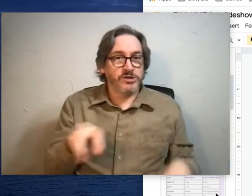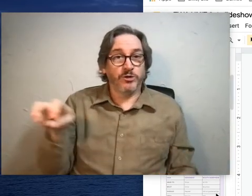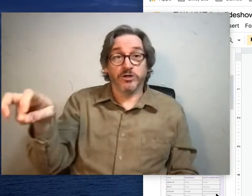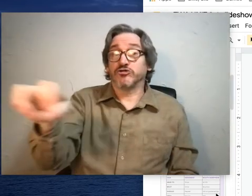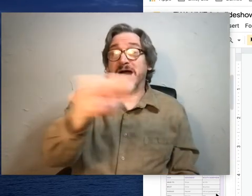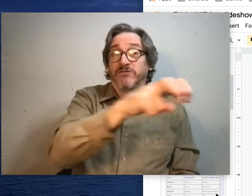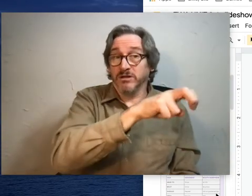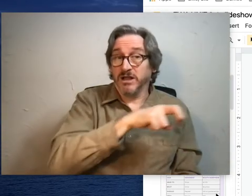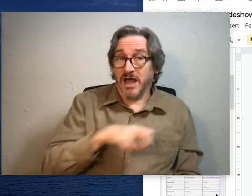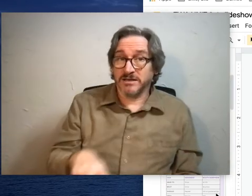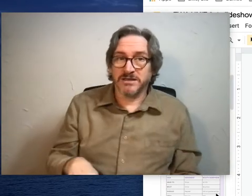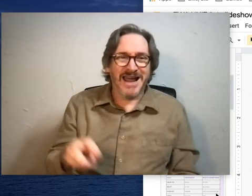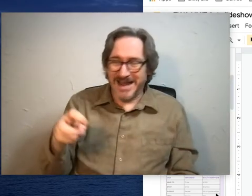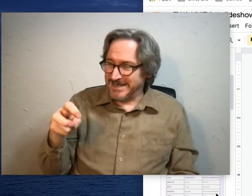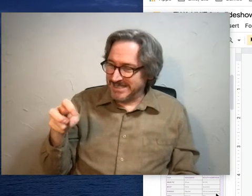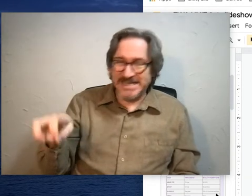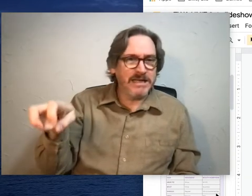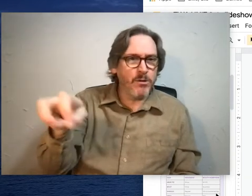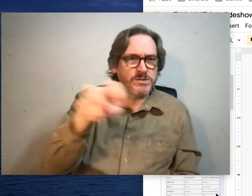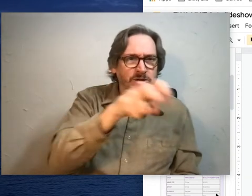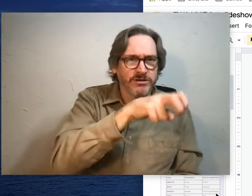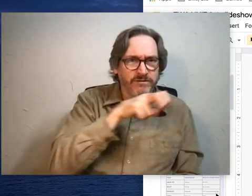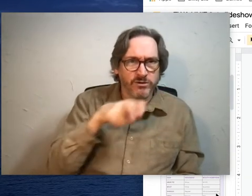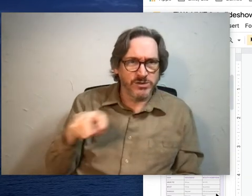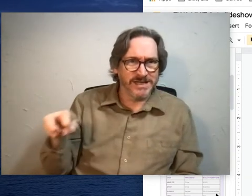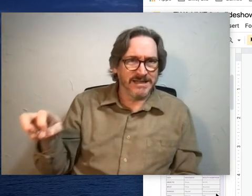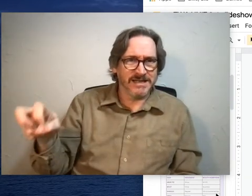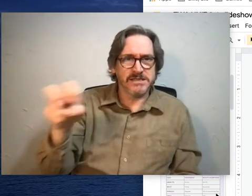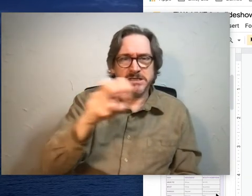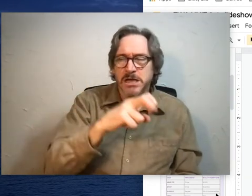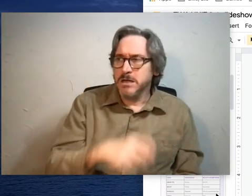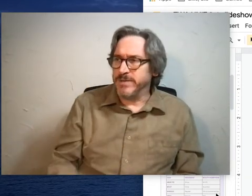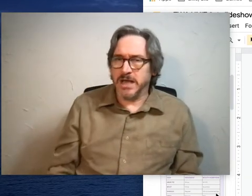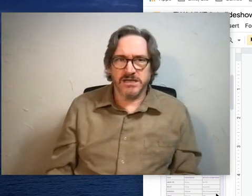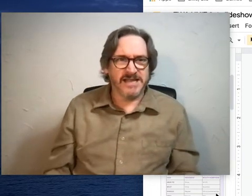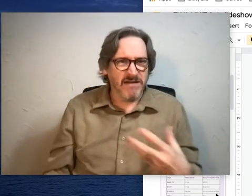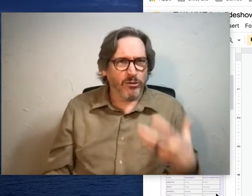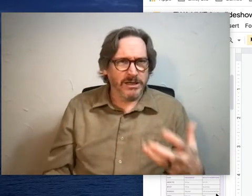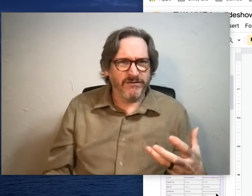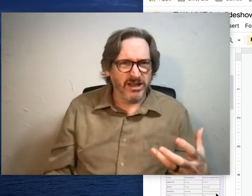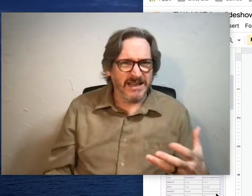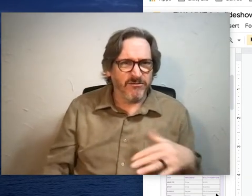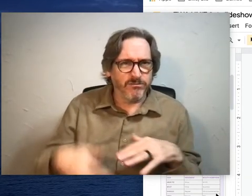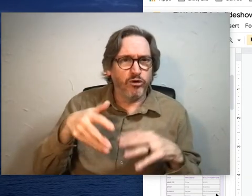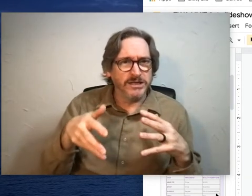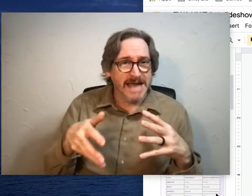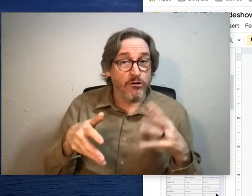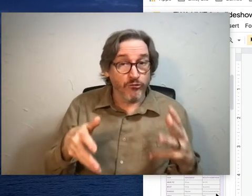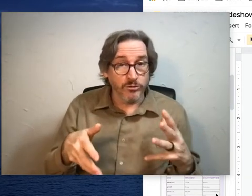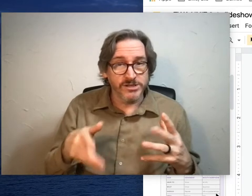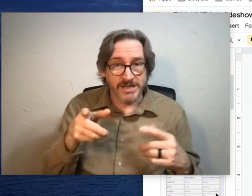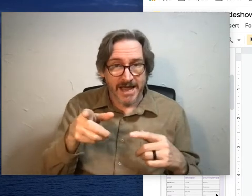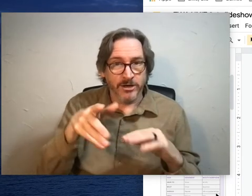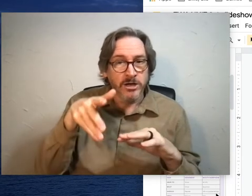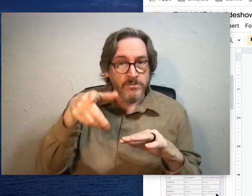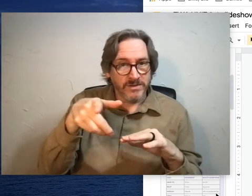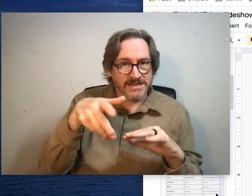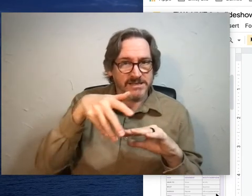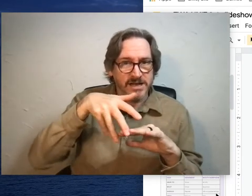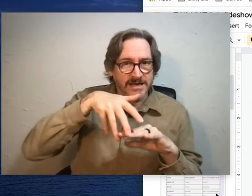right? So you could travel a lot. I see most military folks using this because they never really feel like they've put down roots,